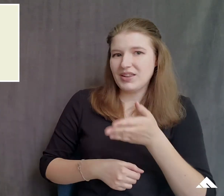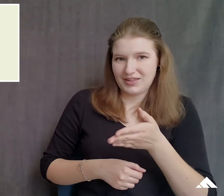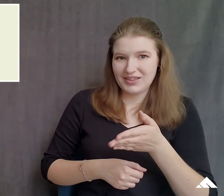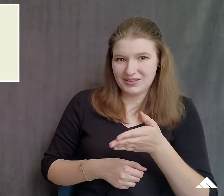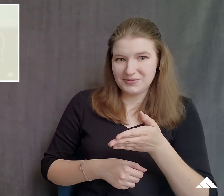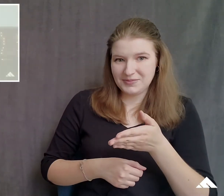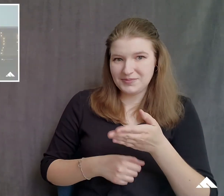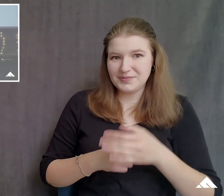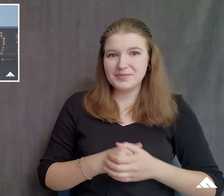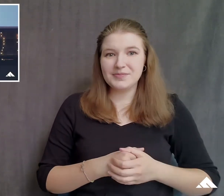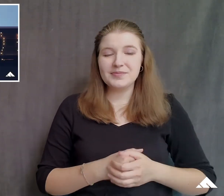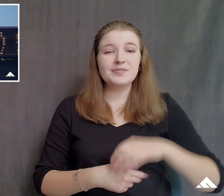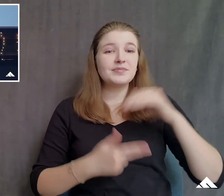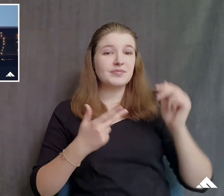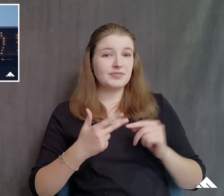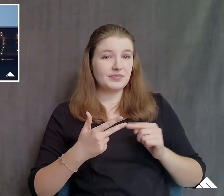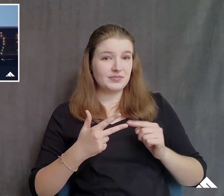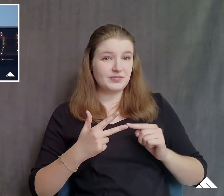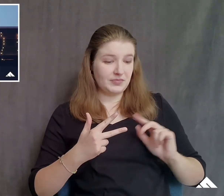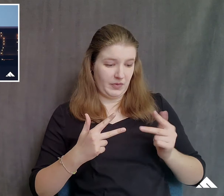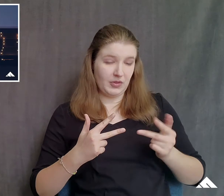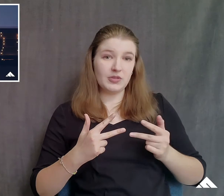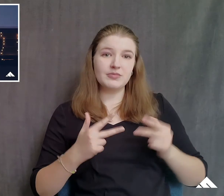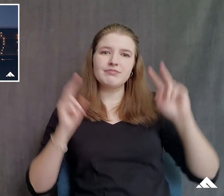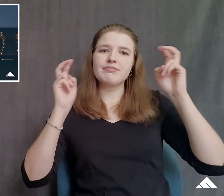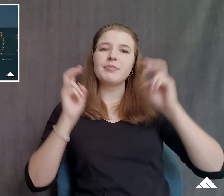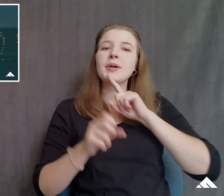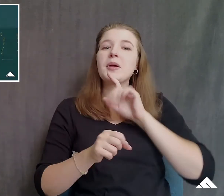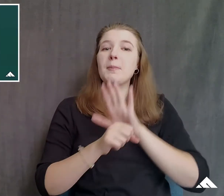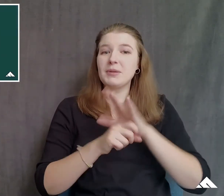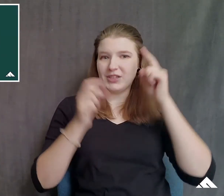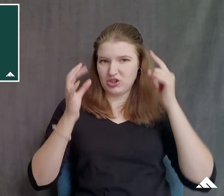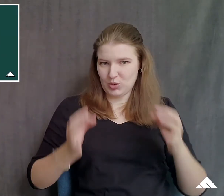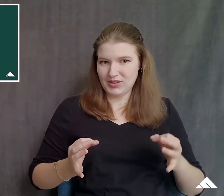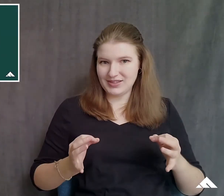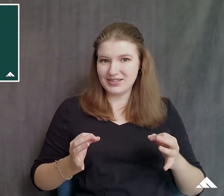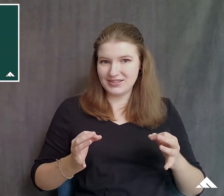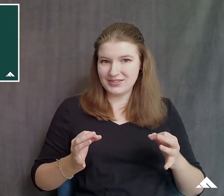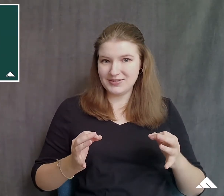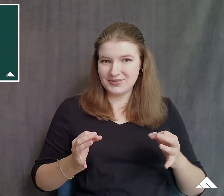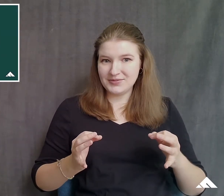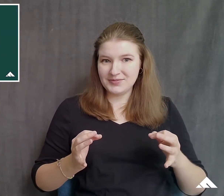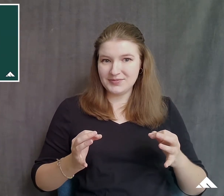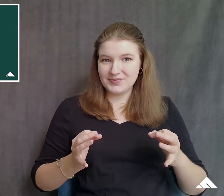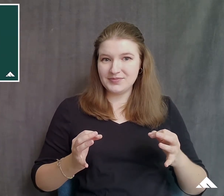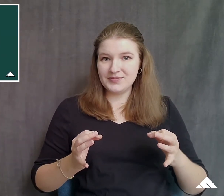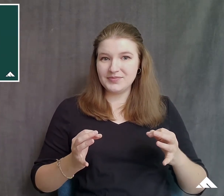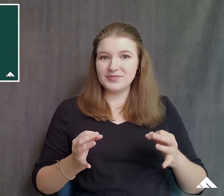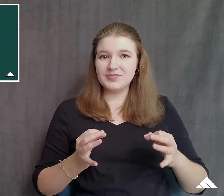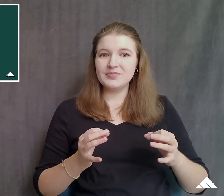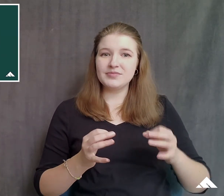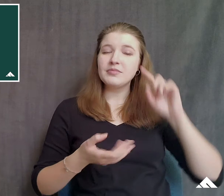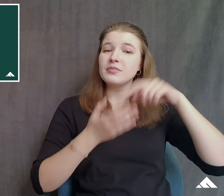who mourn, for they'll be comforted. Healing choice number three was what we call the commitment choice. The commitment choice.